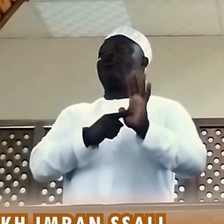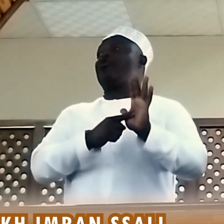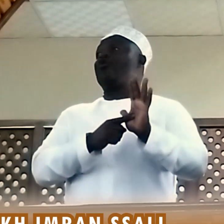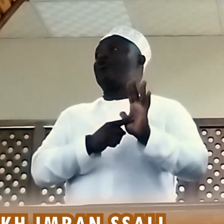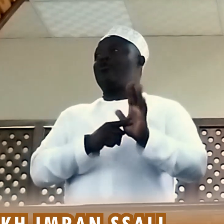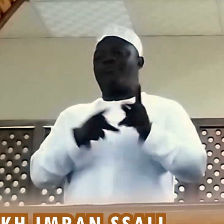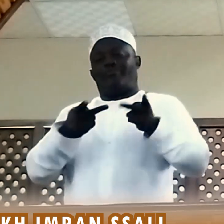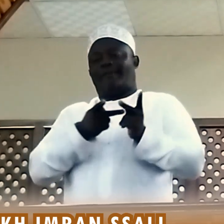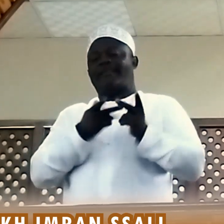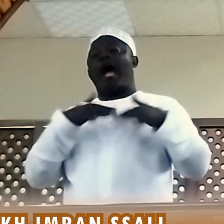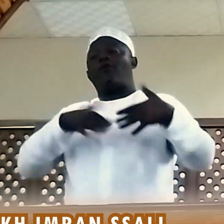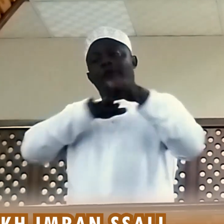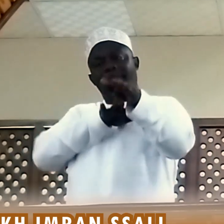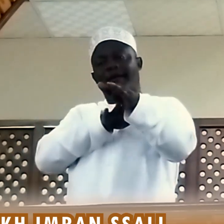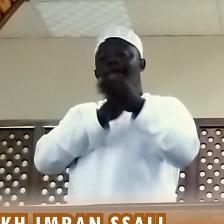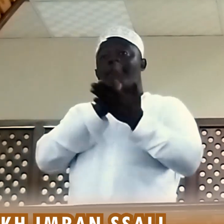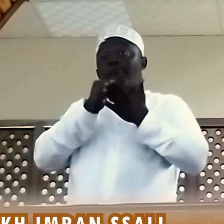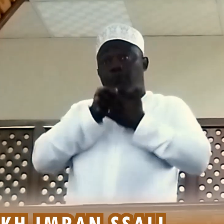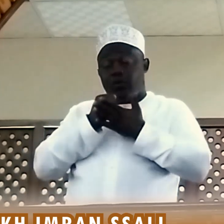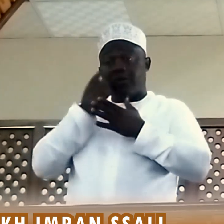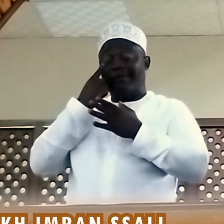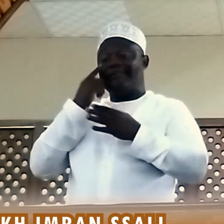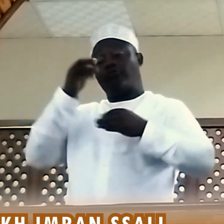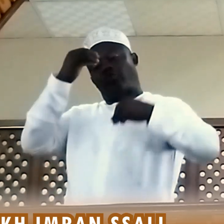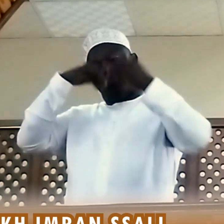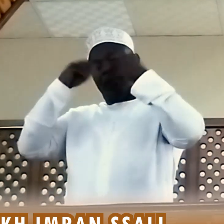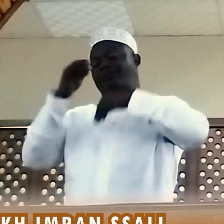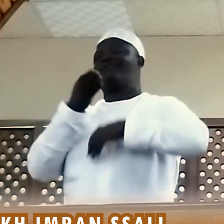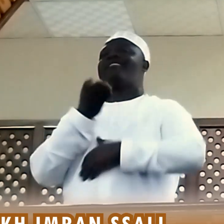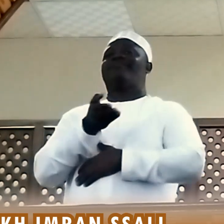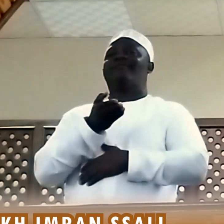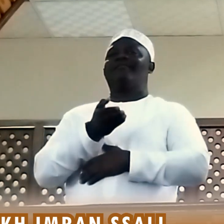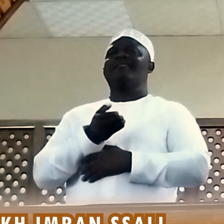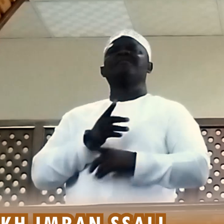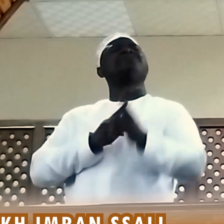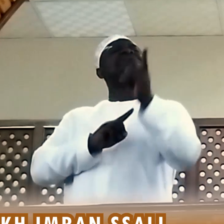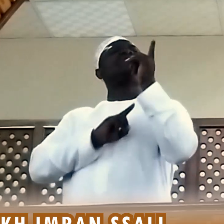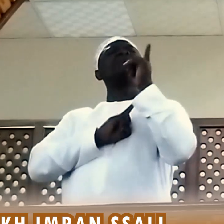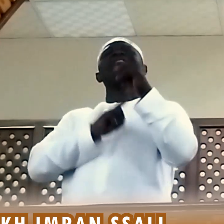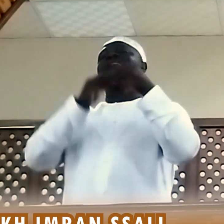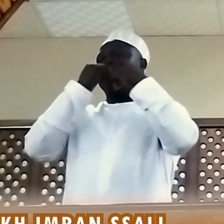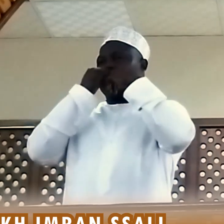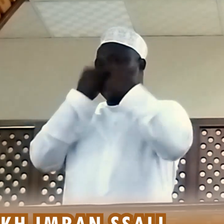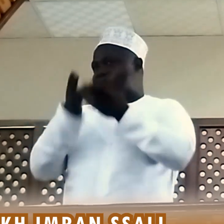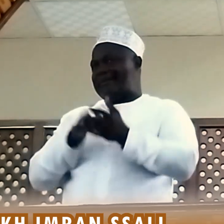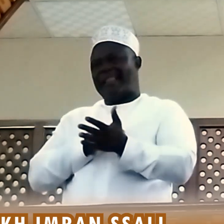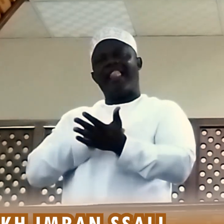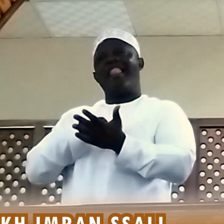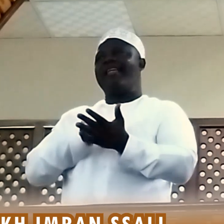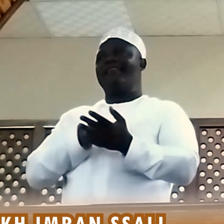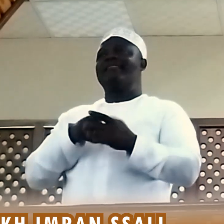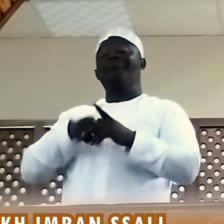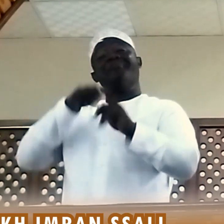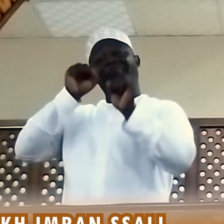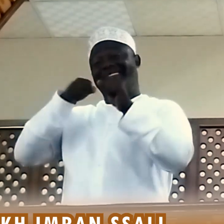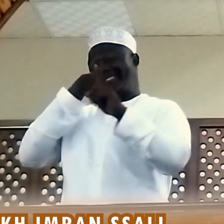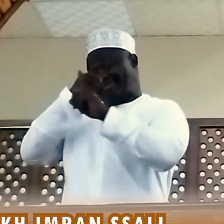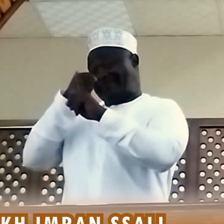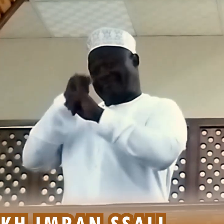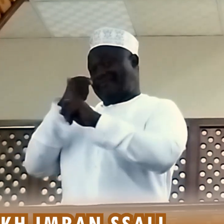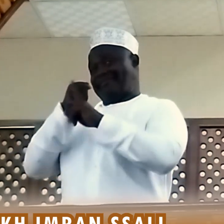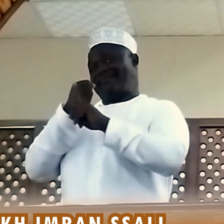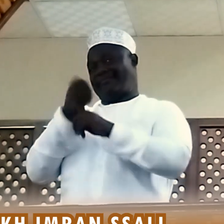okugiteeka. Kubanga amaanyi g'enguzi gayingiddewo. Temanyi security. Yeetaaga kulwanyisibwa.